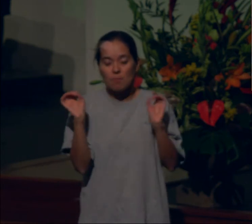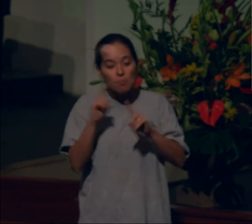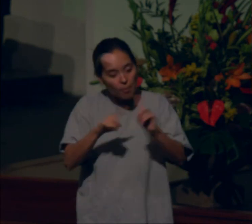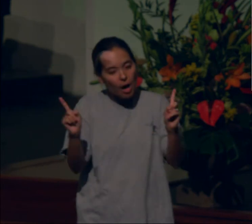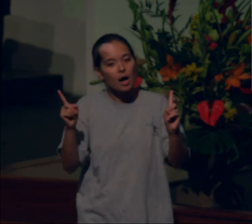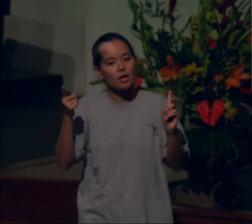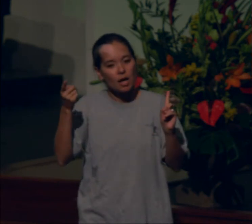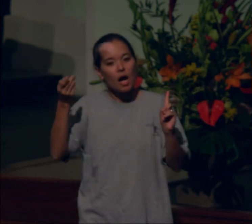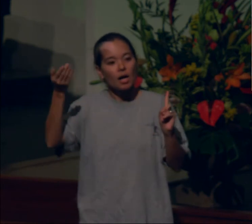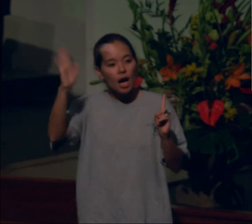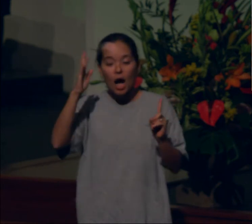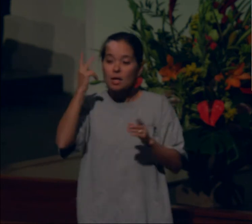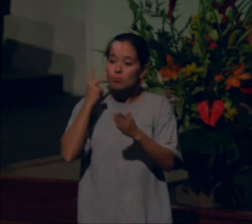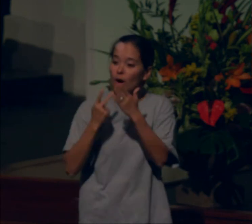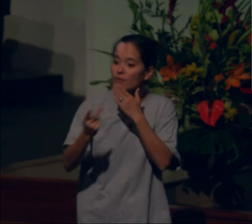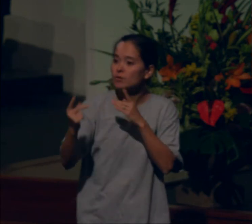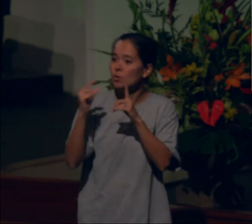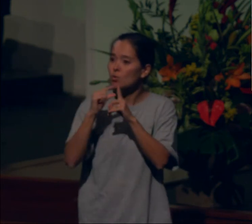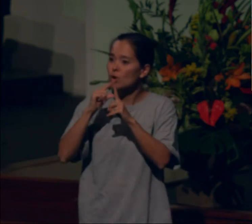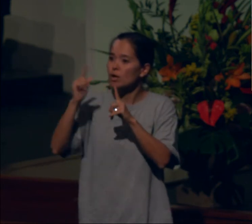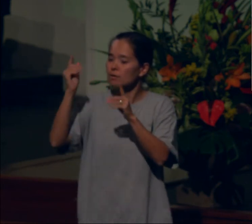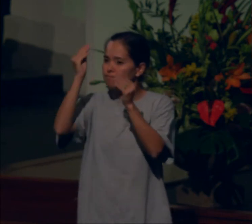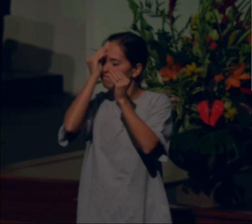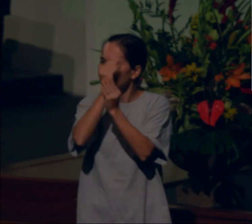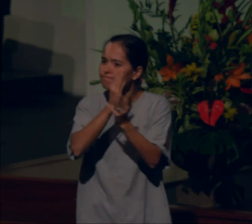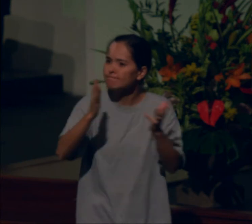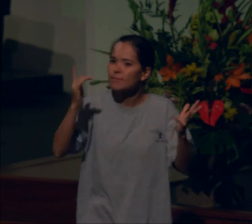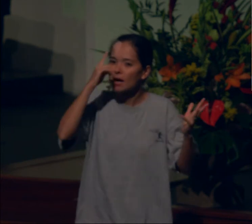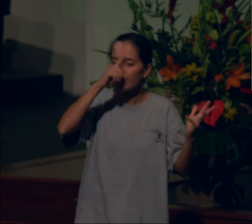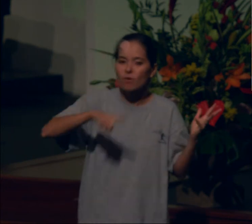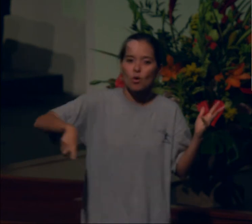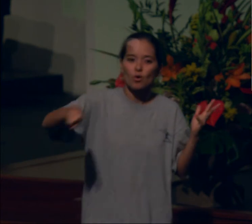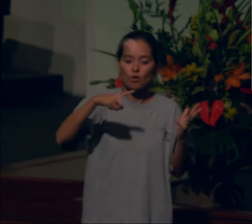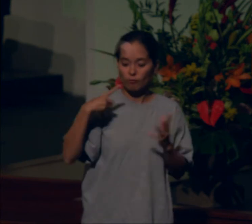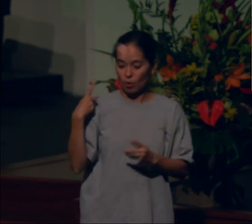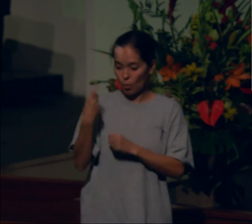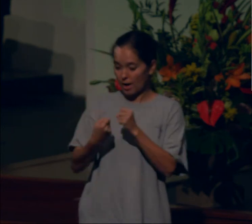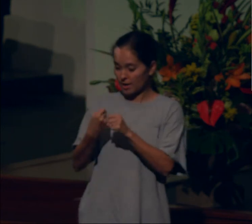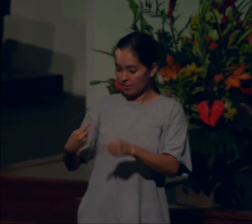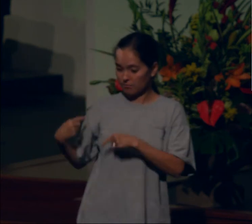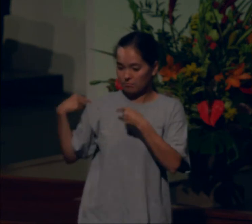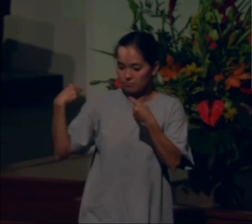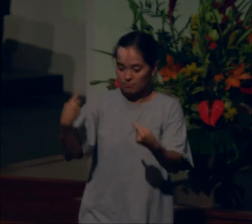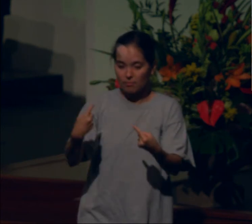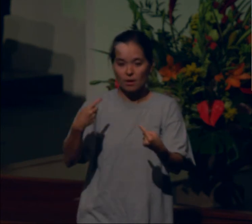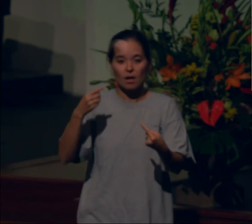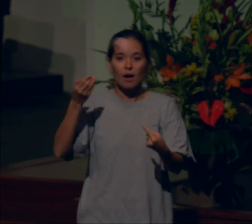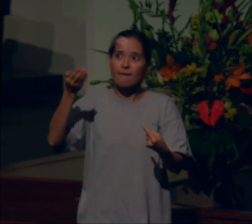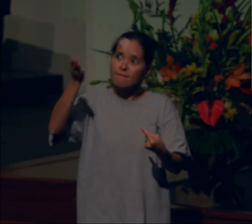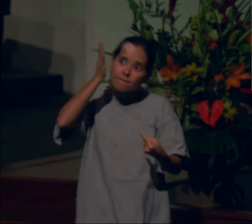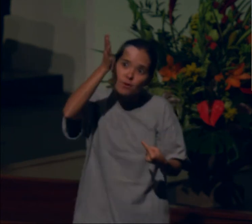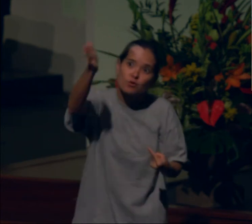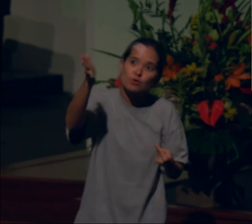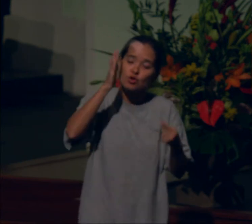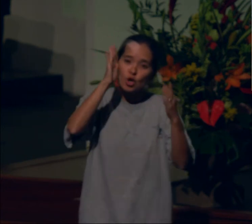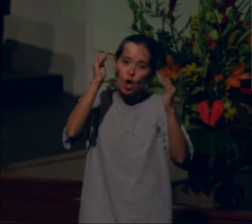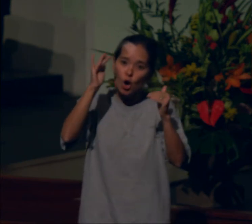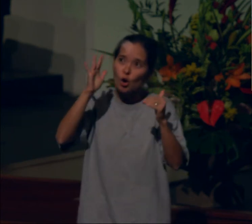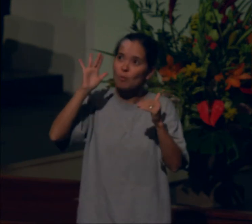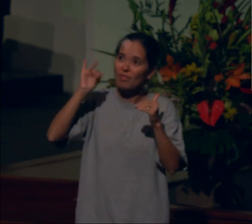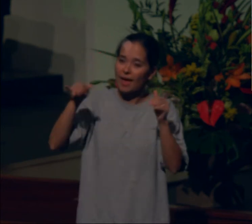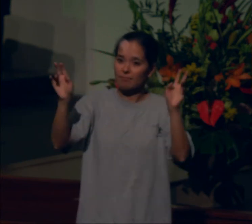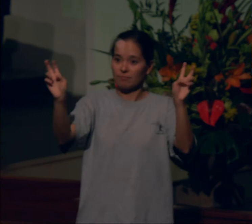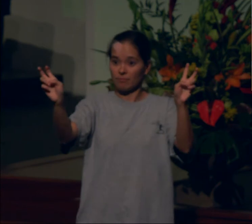of a prophetic word that has been spoken over you for over a year now. In fact, it was where future and hope was derived